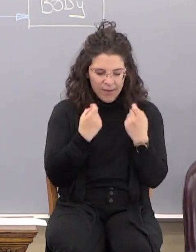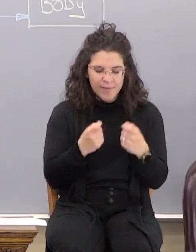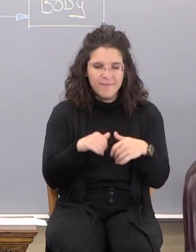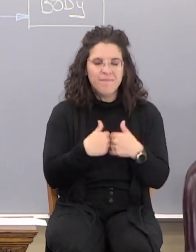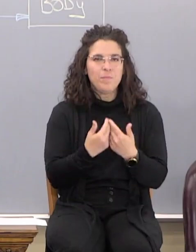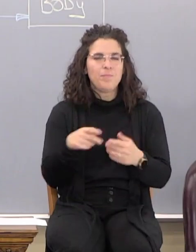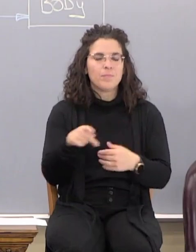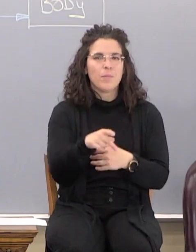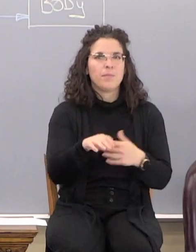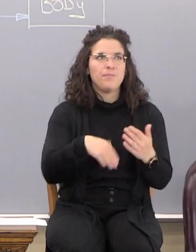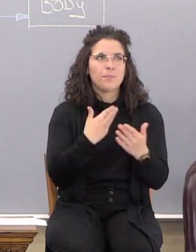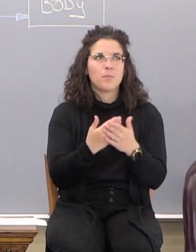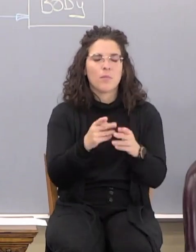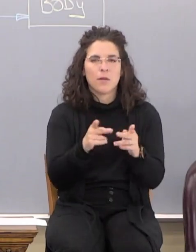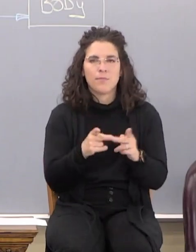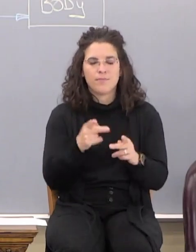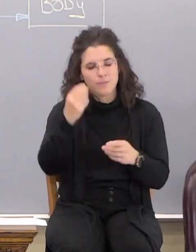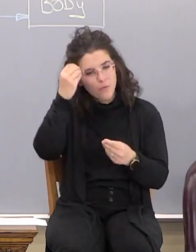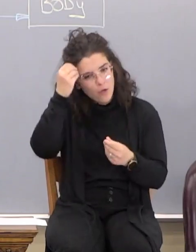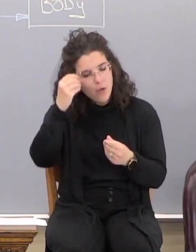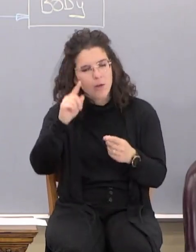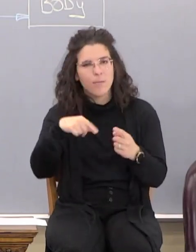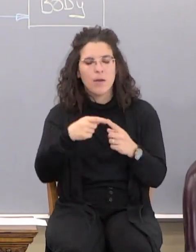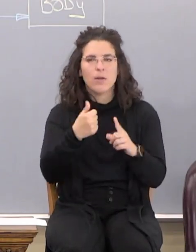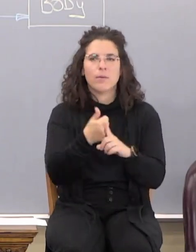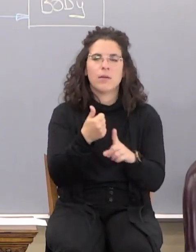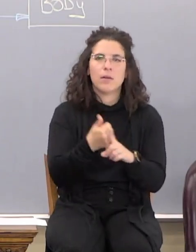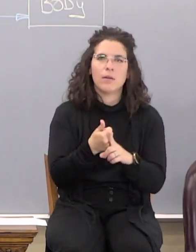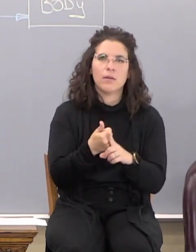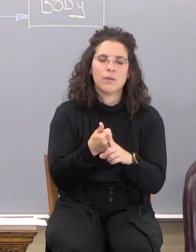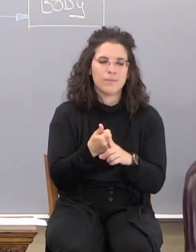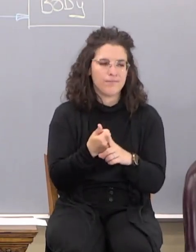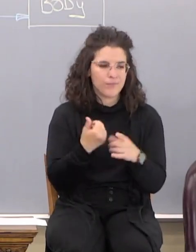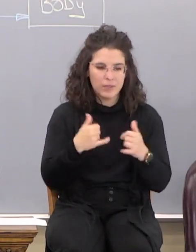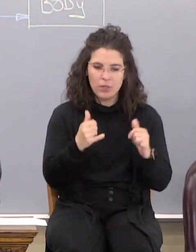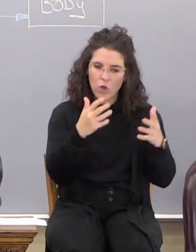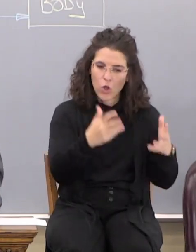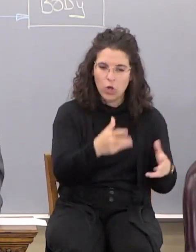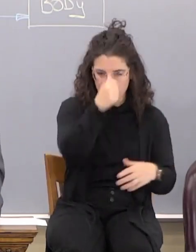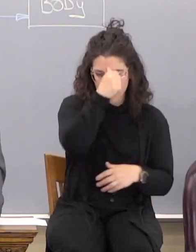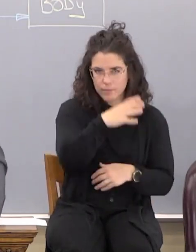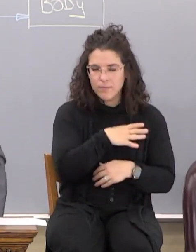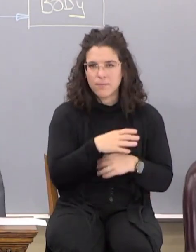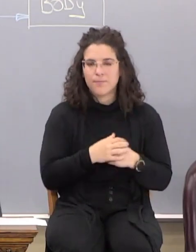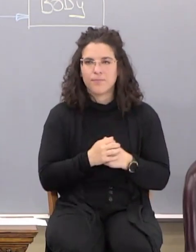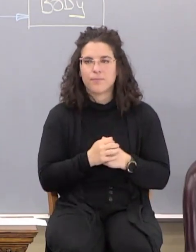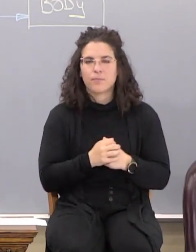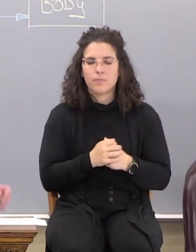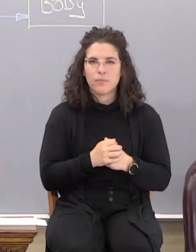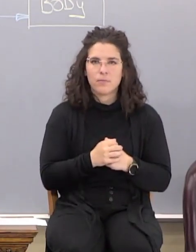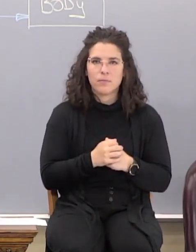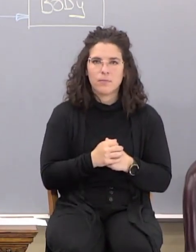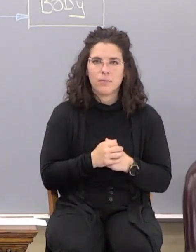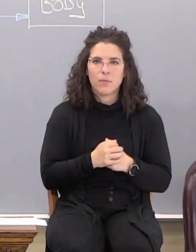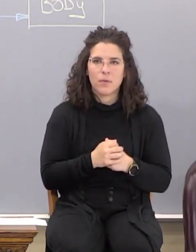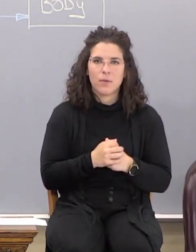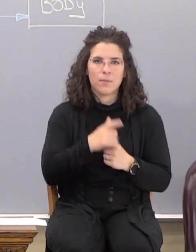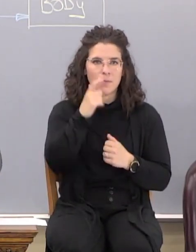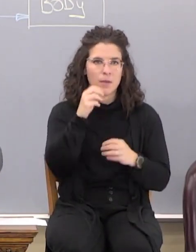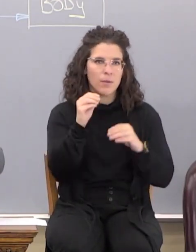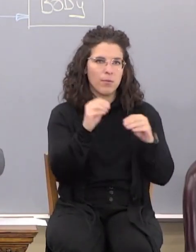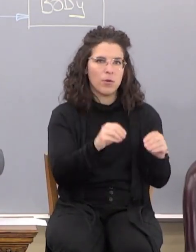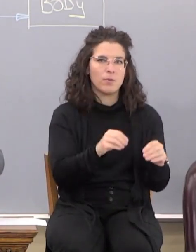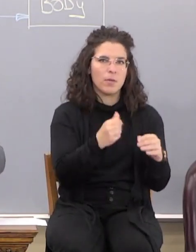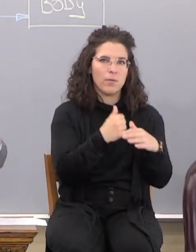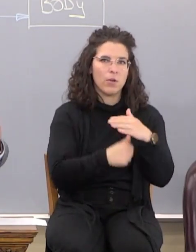did Paul come to the place where he thought of himself as though he was still a lost man? Because he's put himself under, I'm